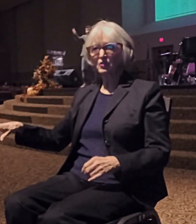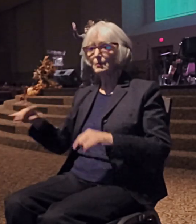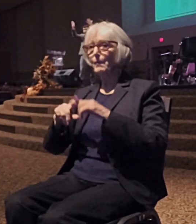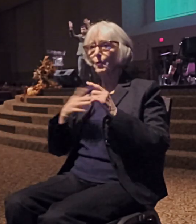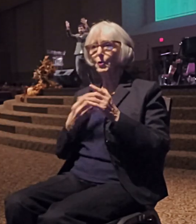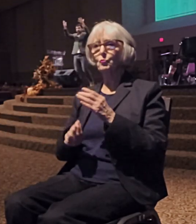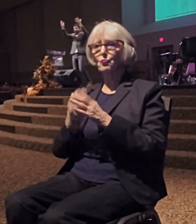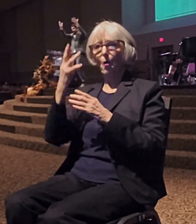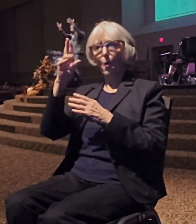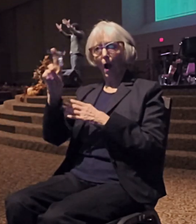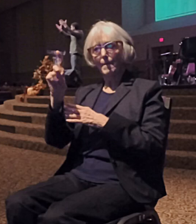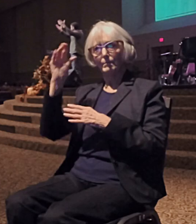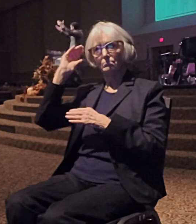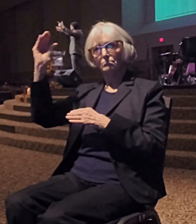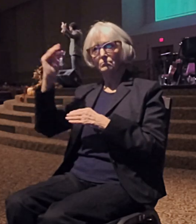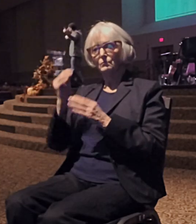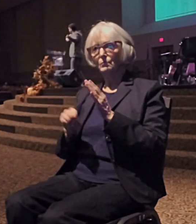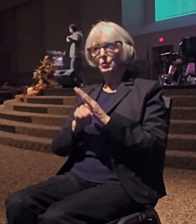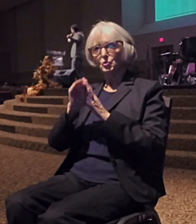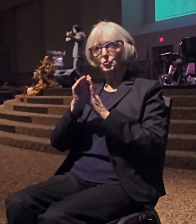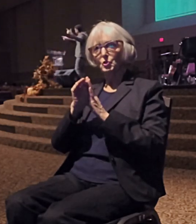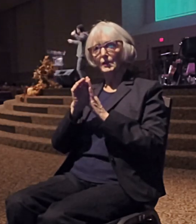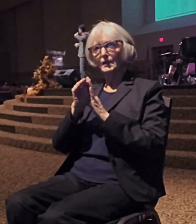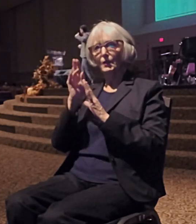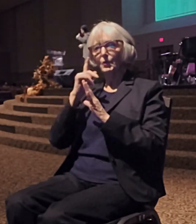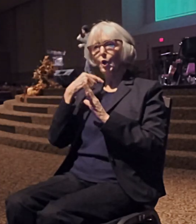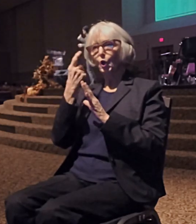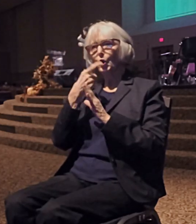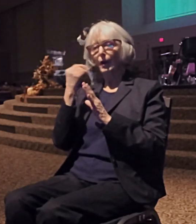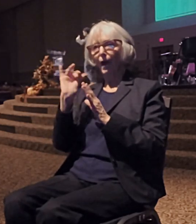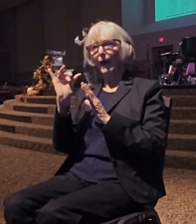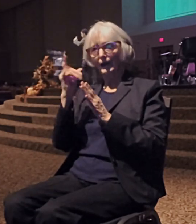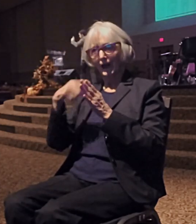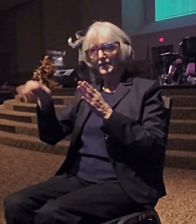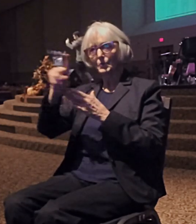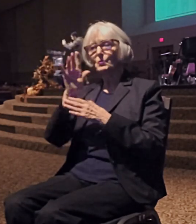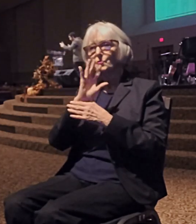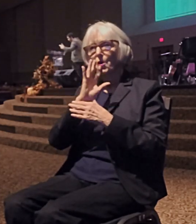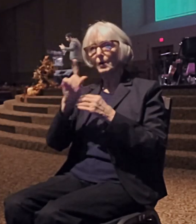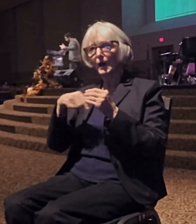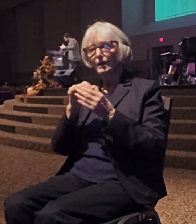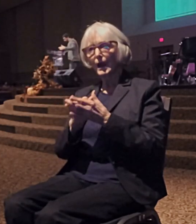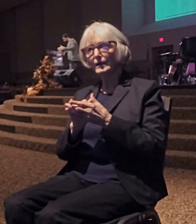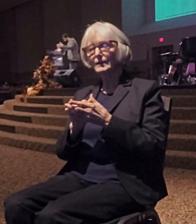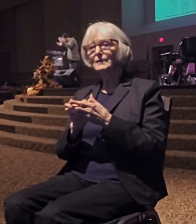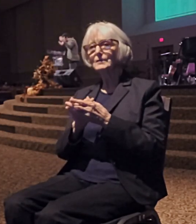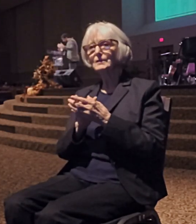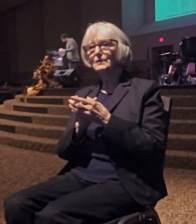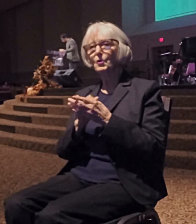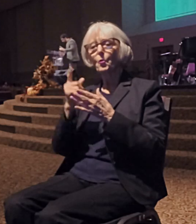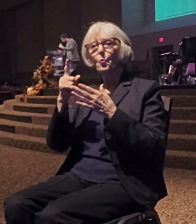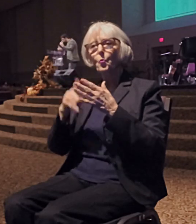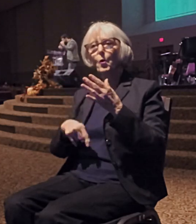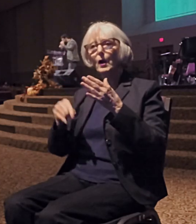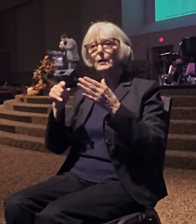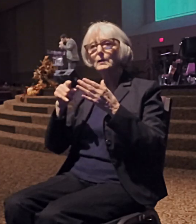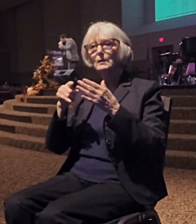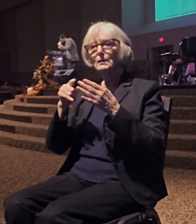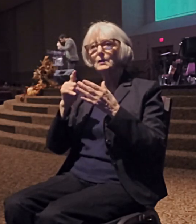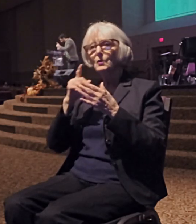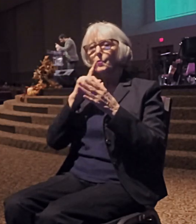grow up into maturity. We'll see what that looks like more next week. Another way to picture it, what is a mature